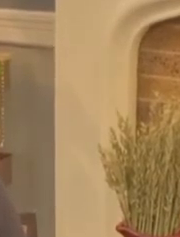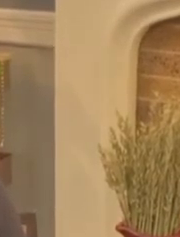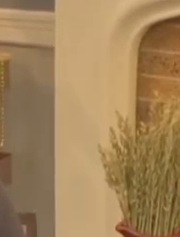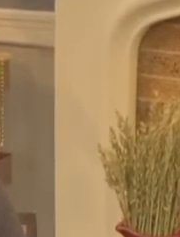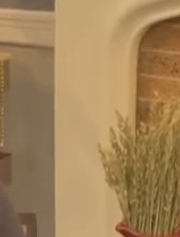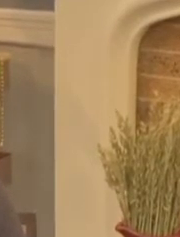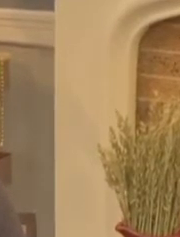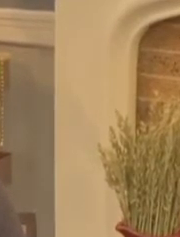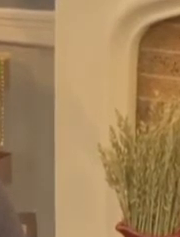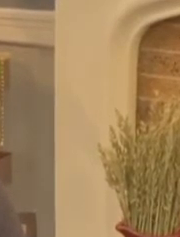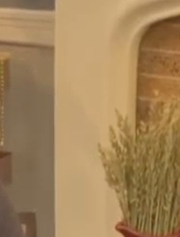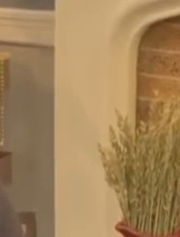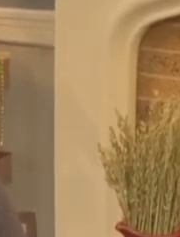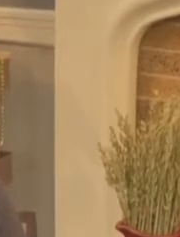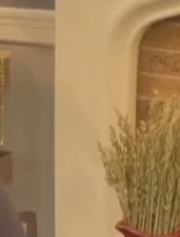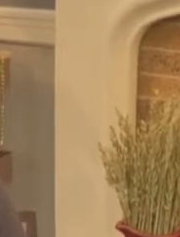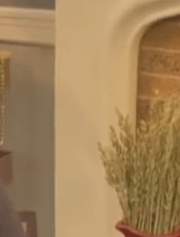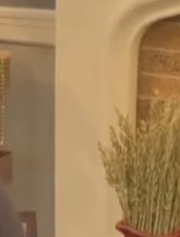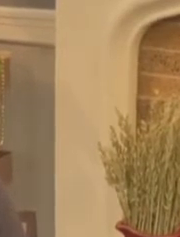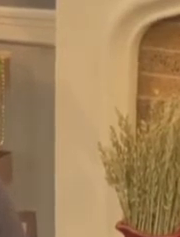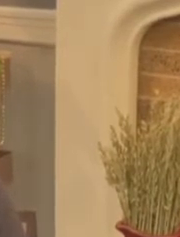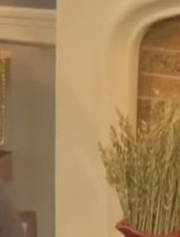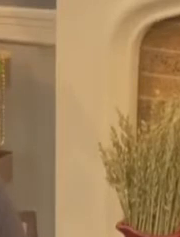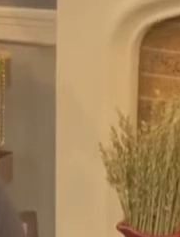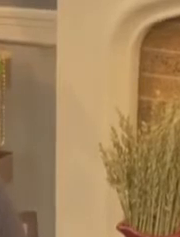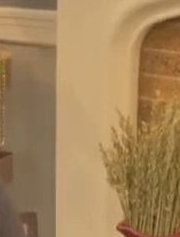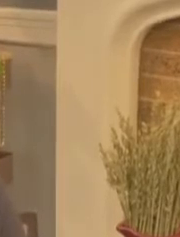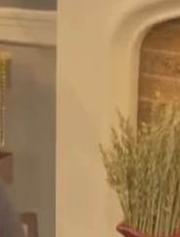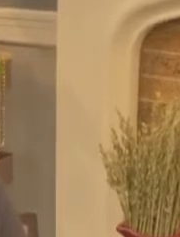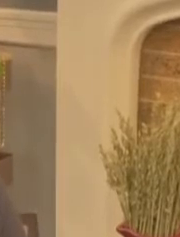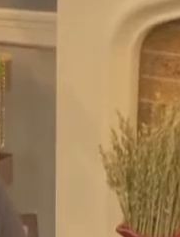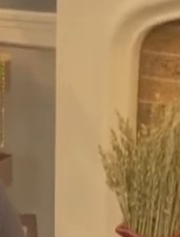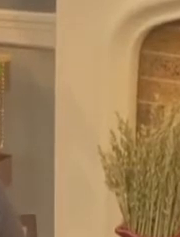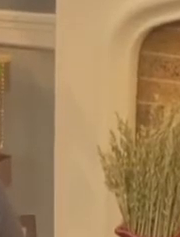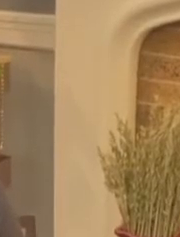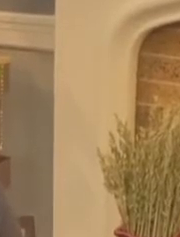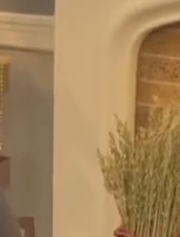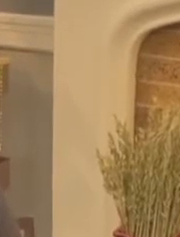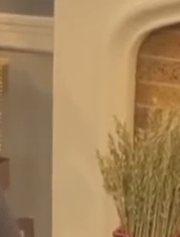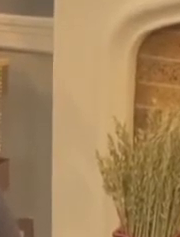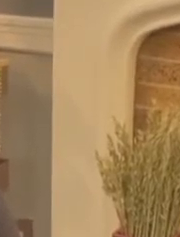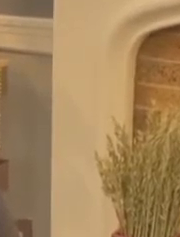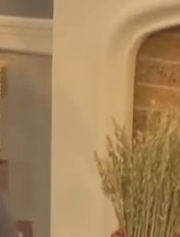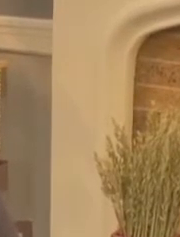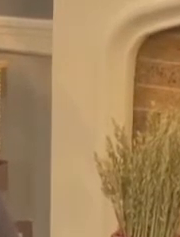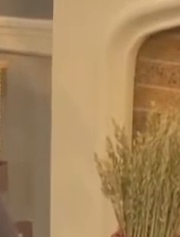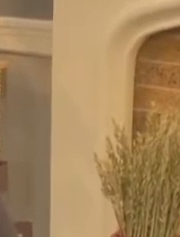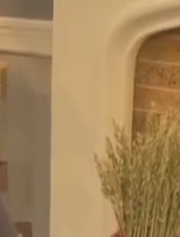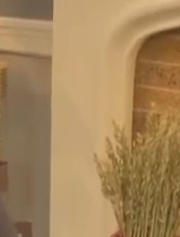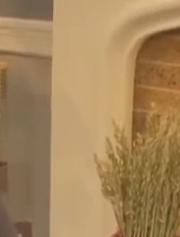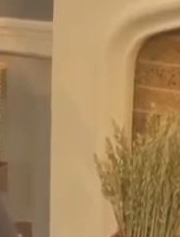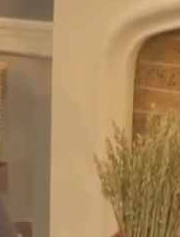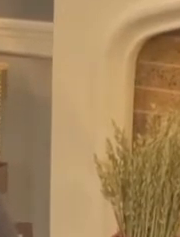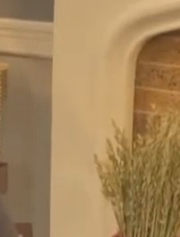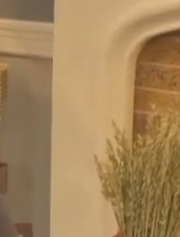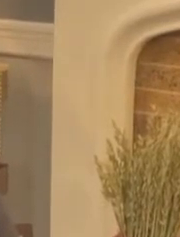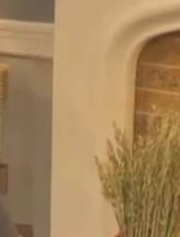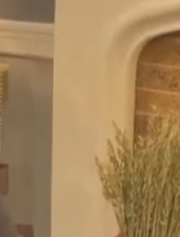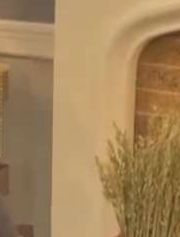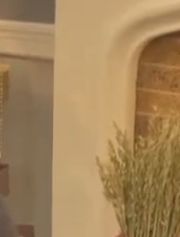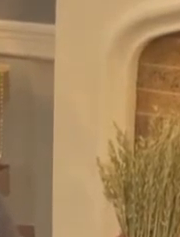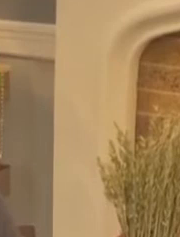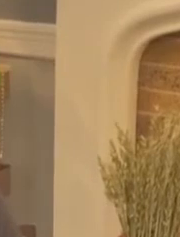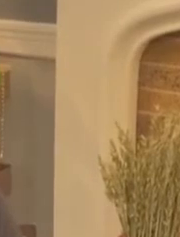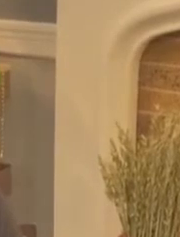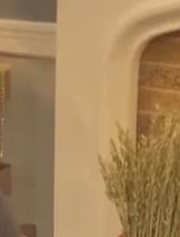who understand or strive to understand that they feel less alone. Remind them often that while their fellow human